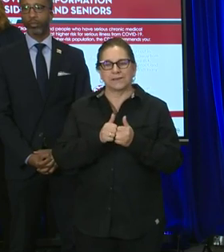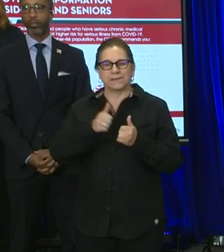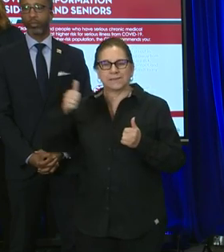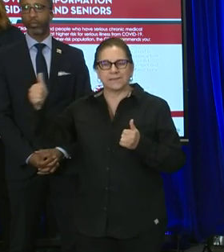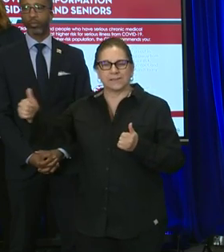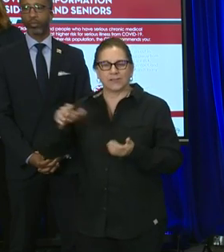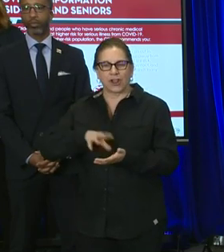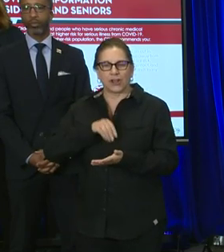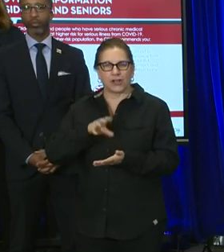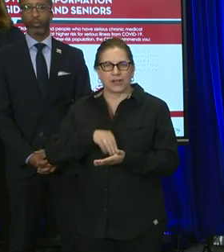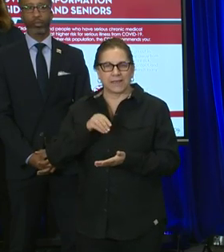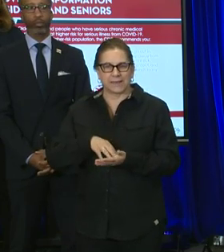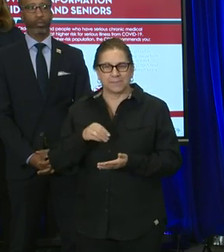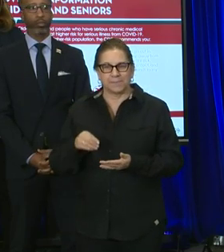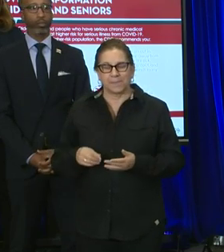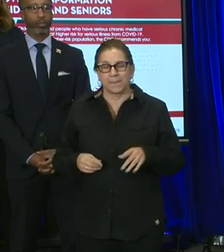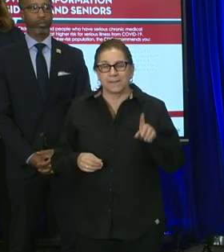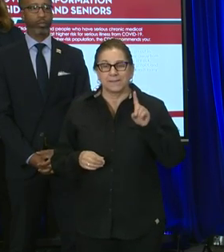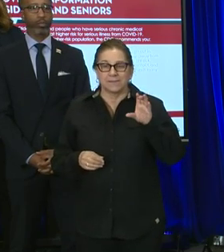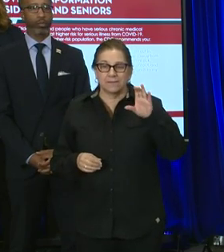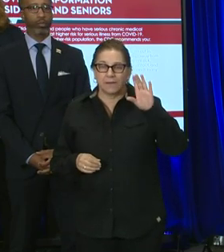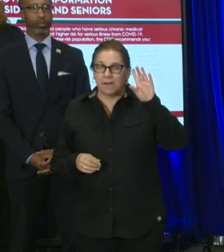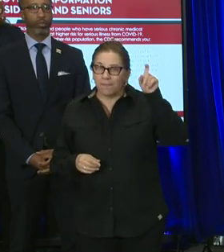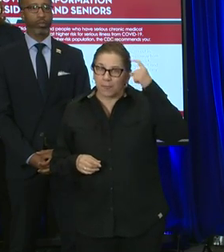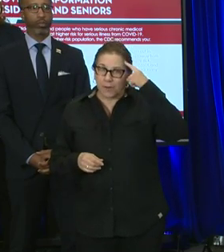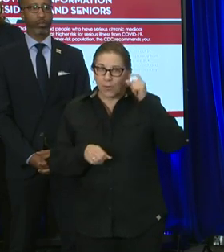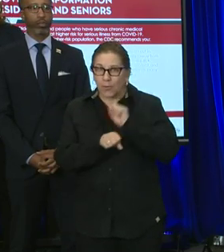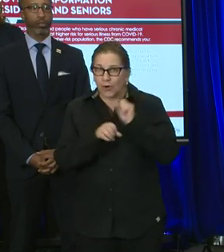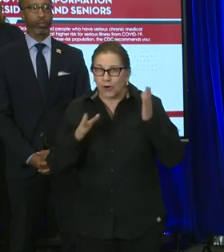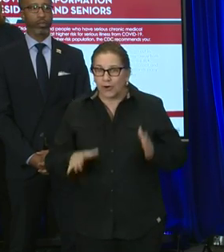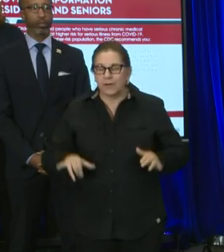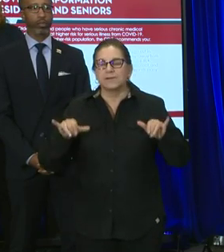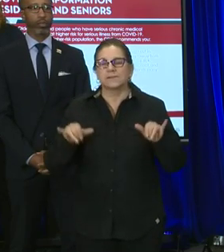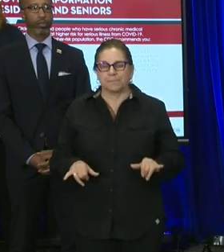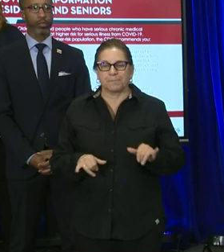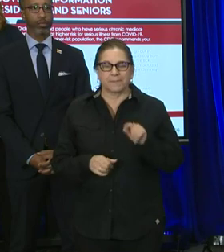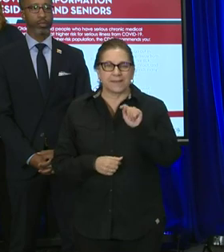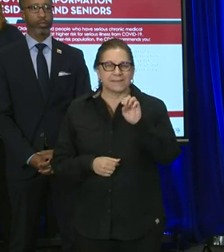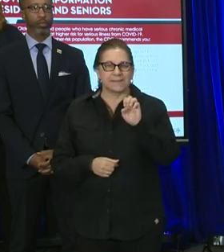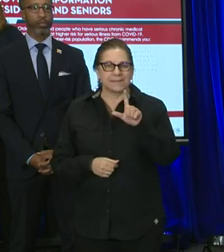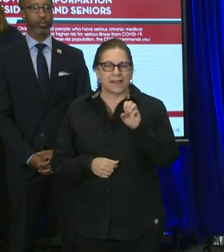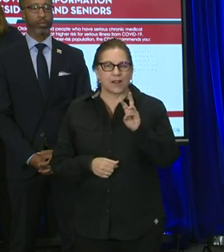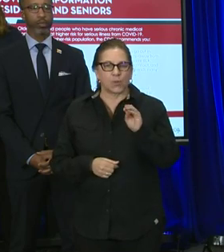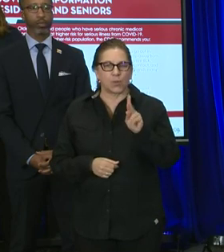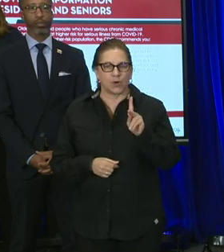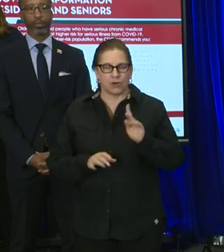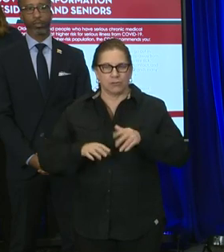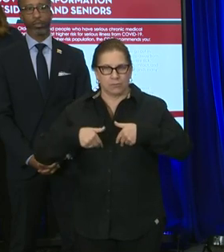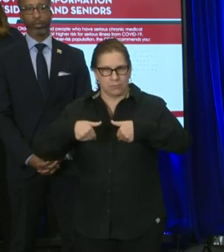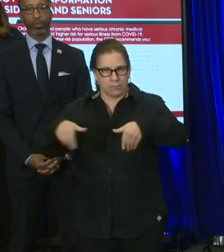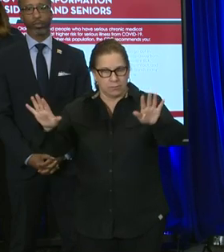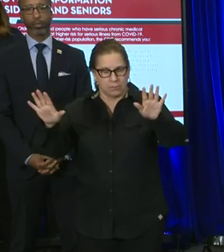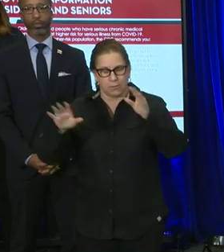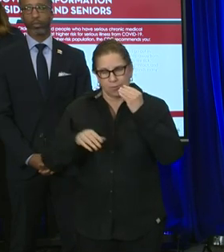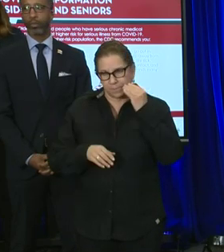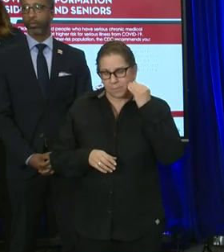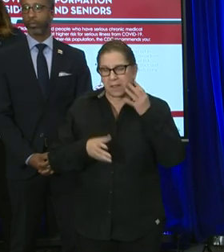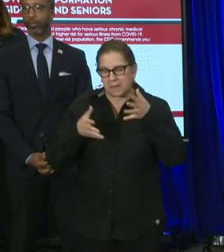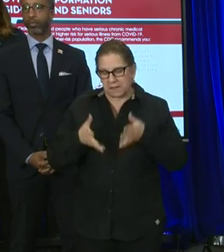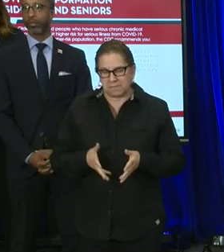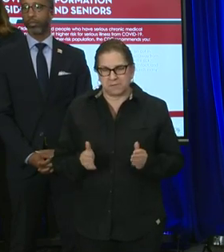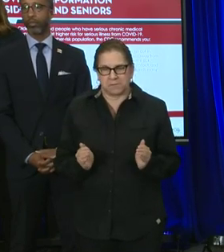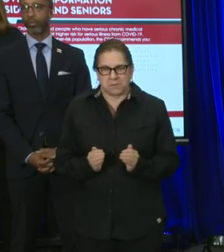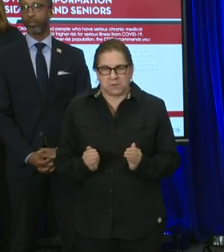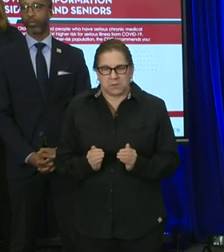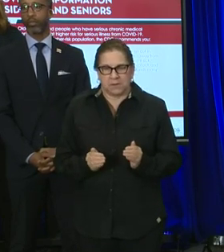operating in modified status. And we will continue the ban on mass gatherings. I cannot